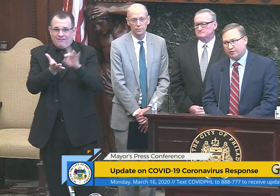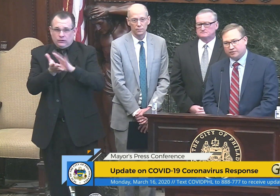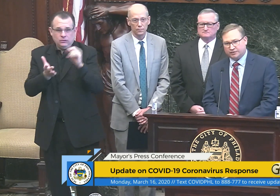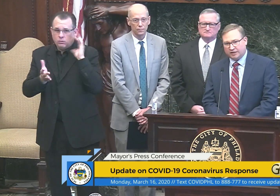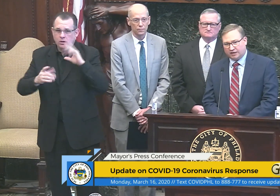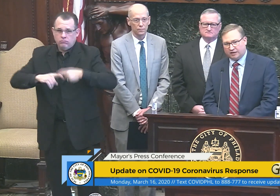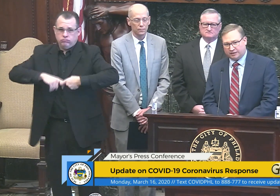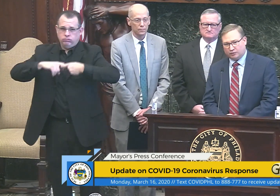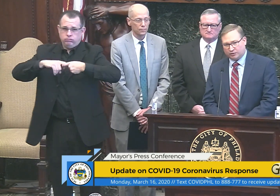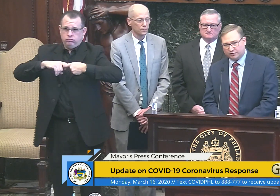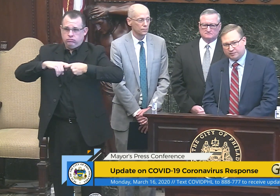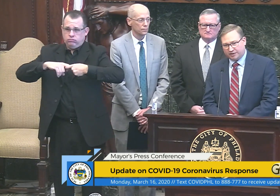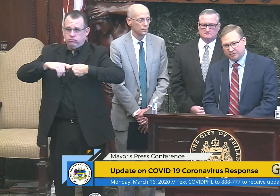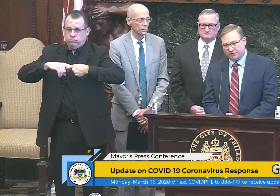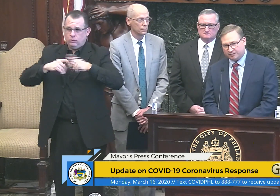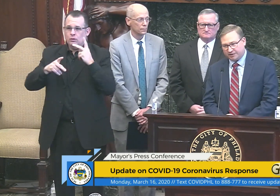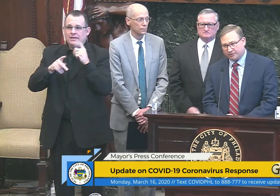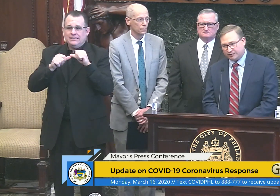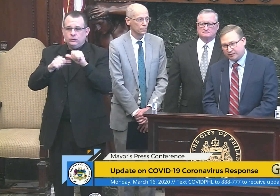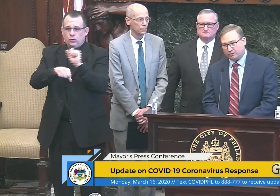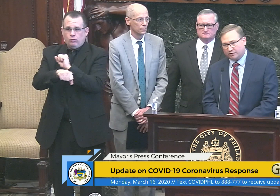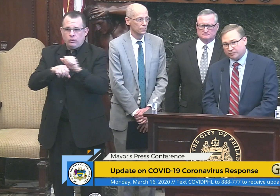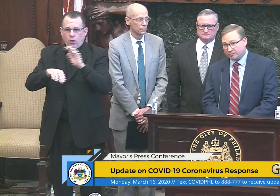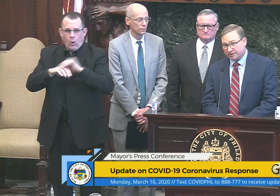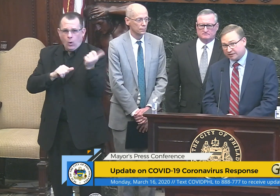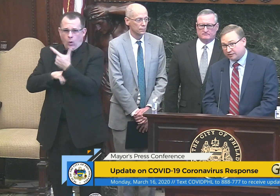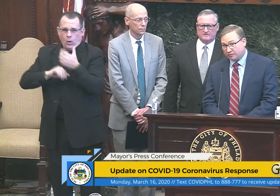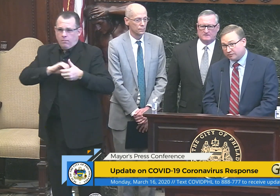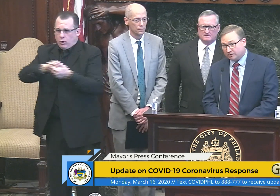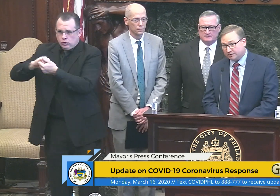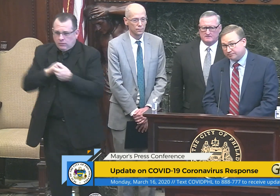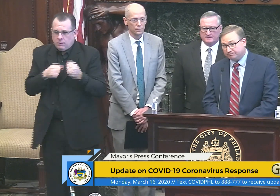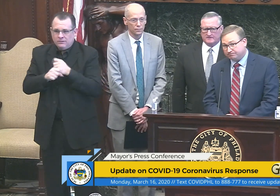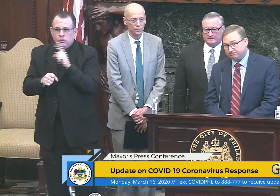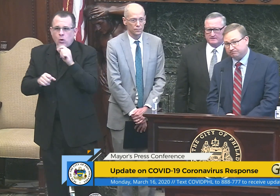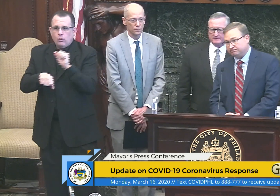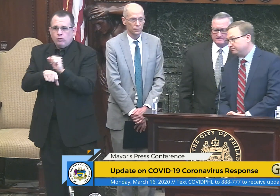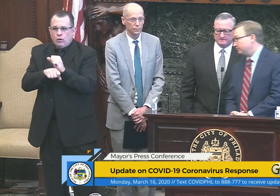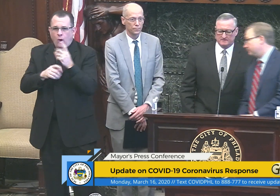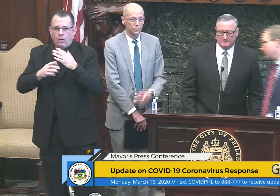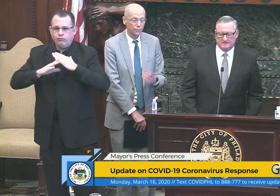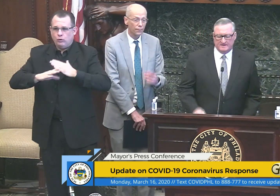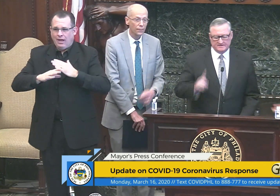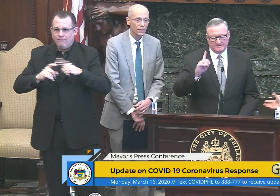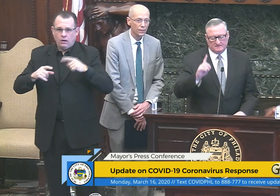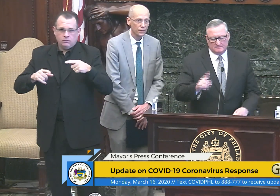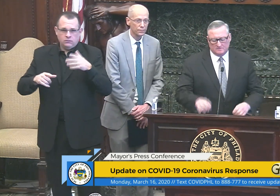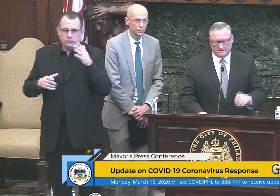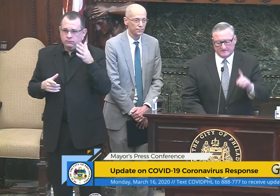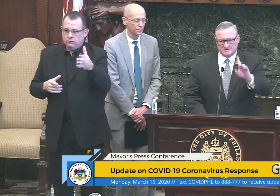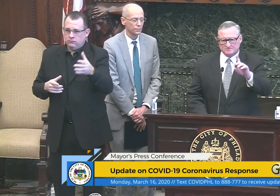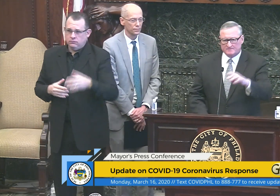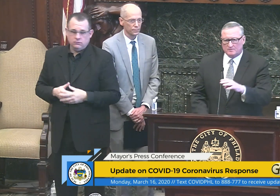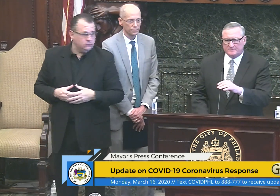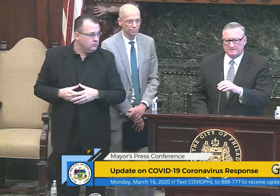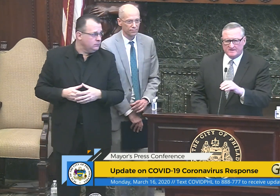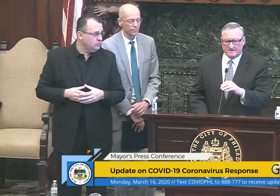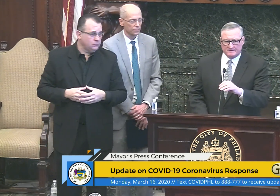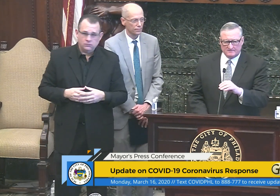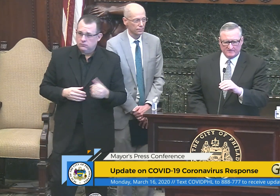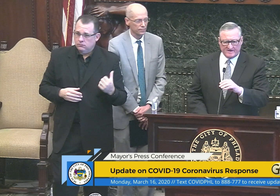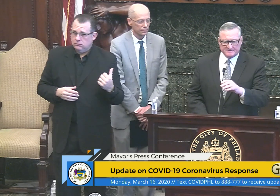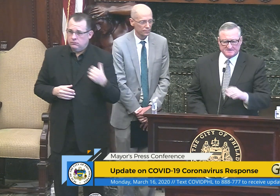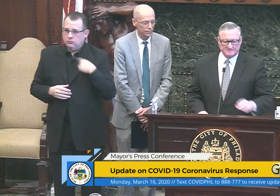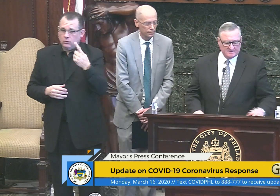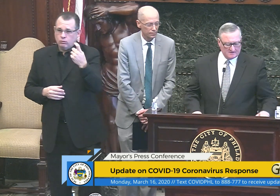of our partners in order to be able to make sure that our workers are protected going forward. And then just one more thing on